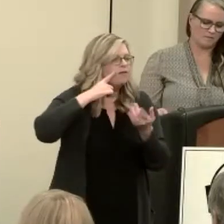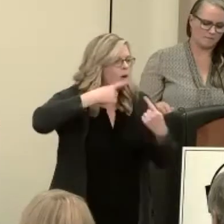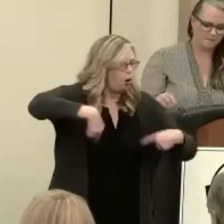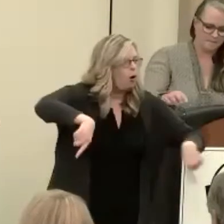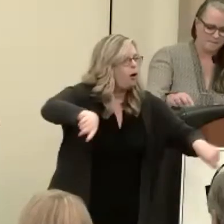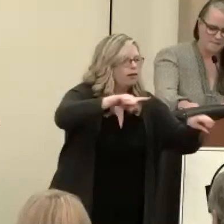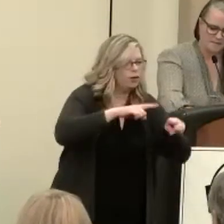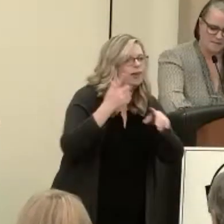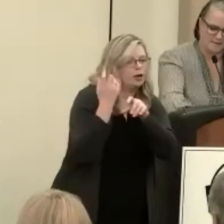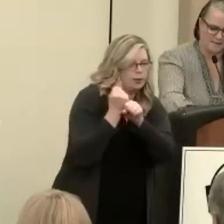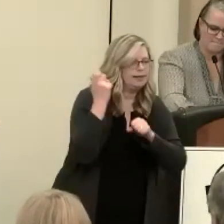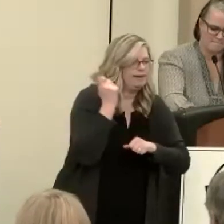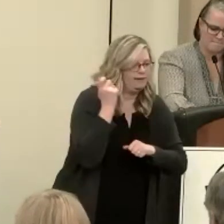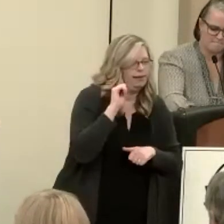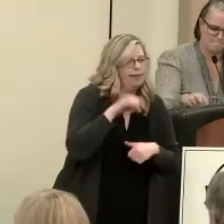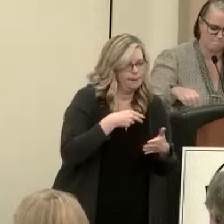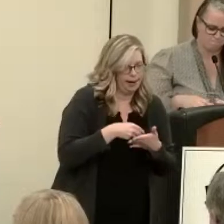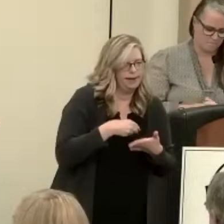recipients.